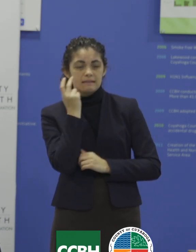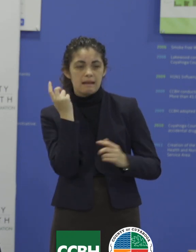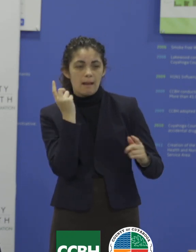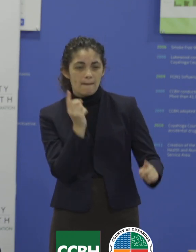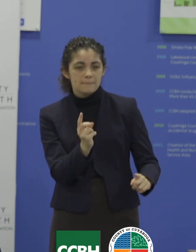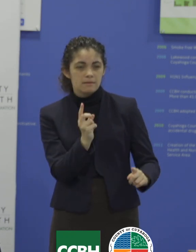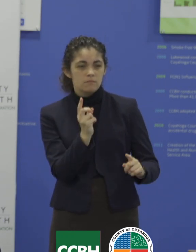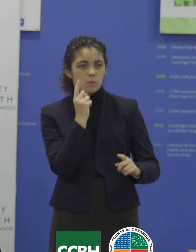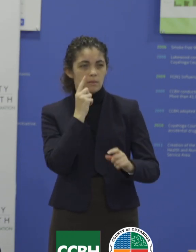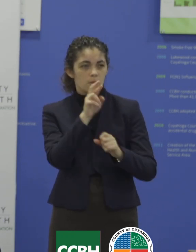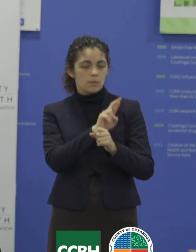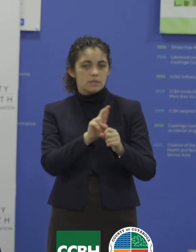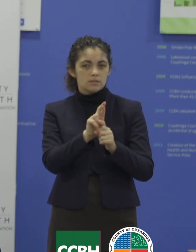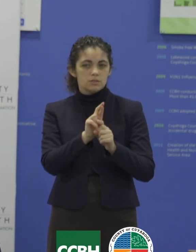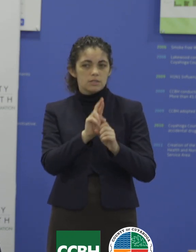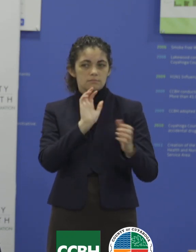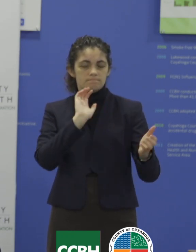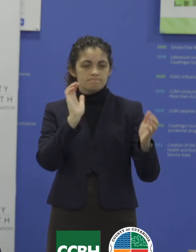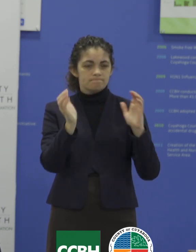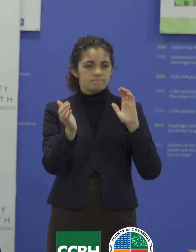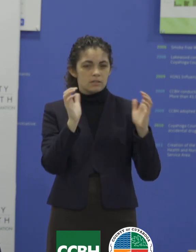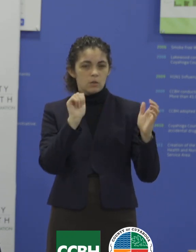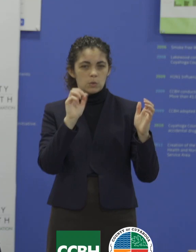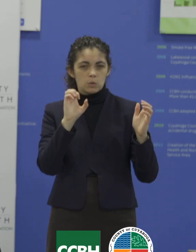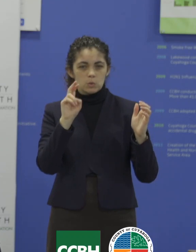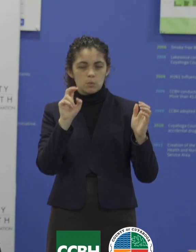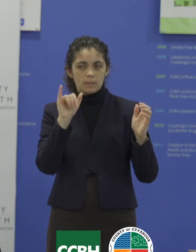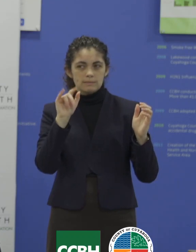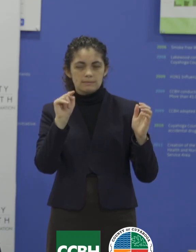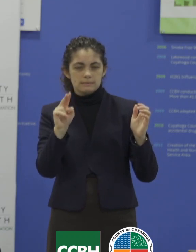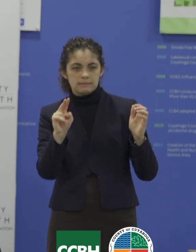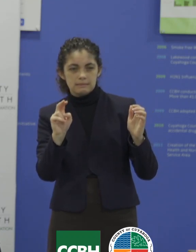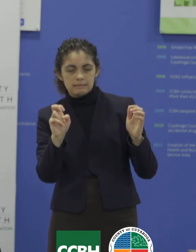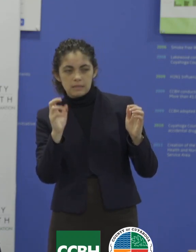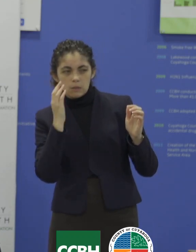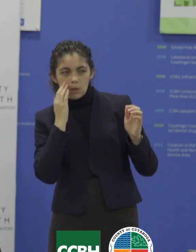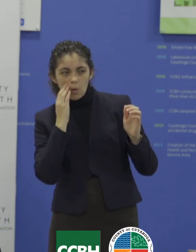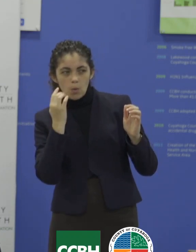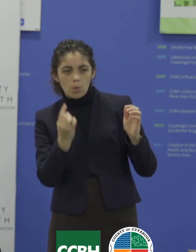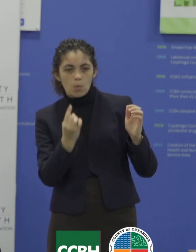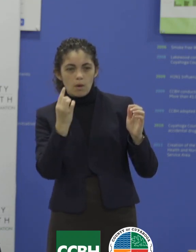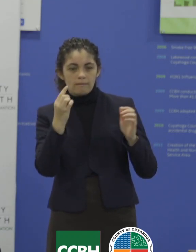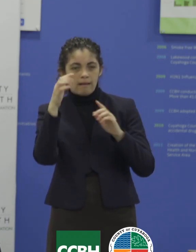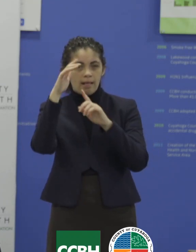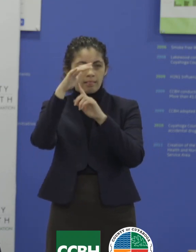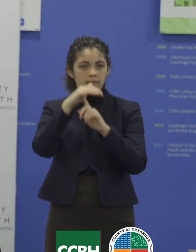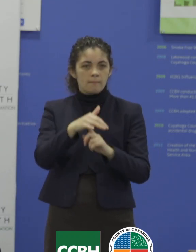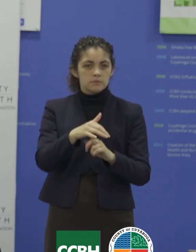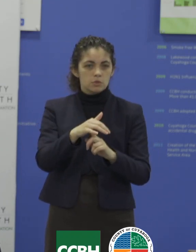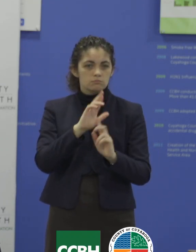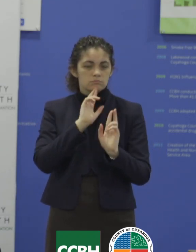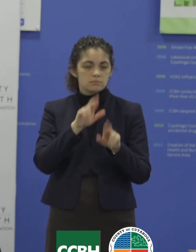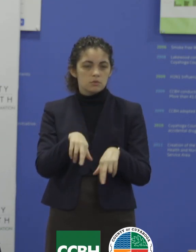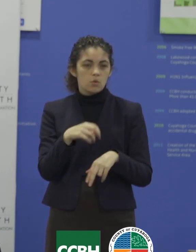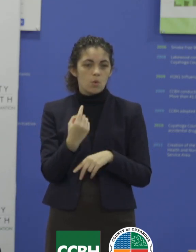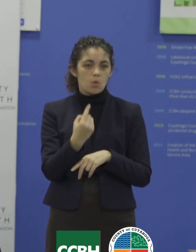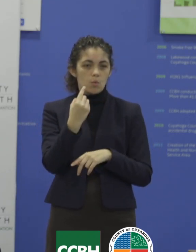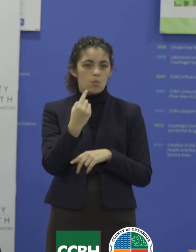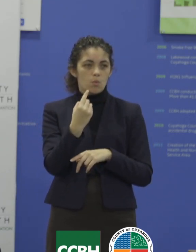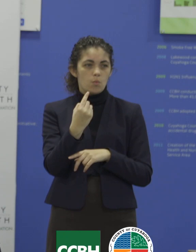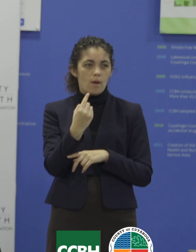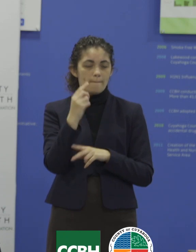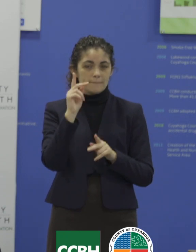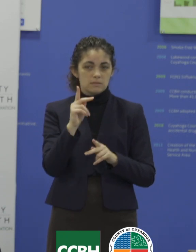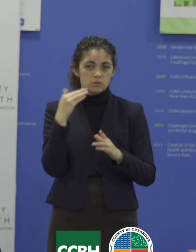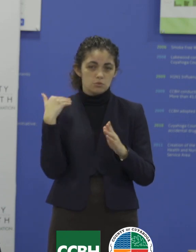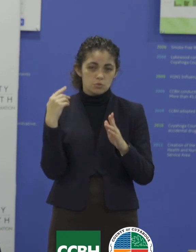in the region relative to acuity, making determinations to assure that only one helicopter would respond or one squad